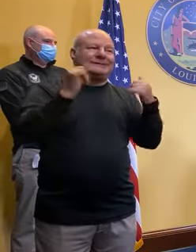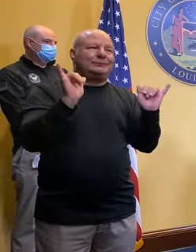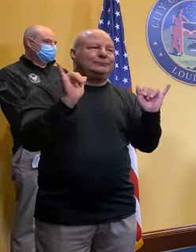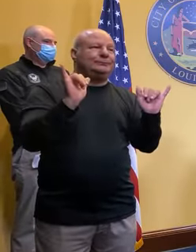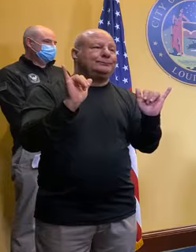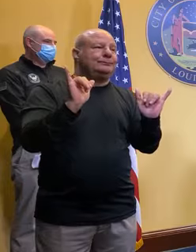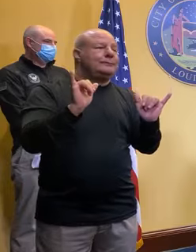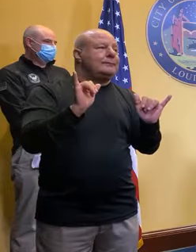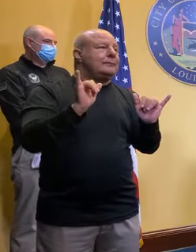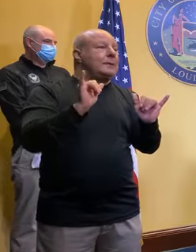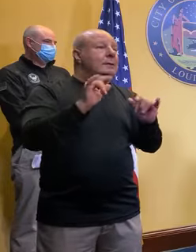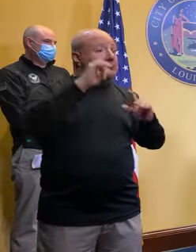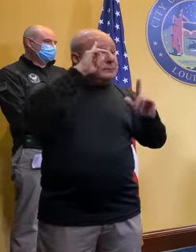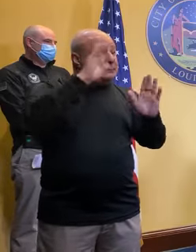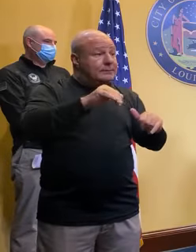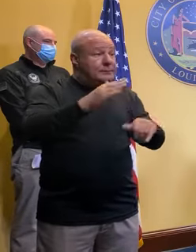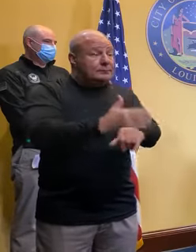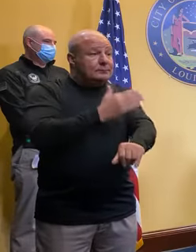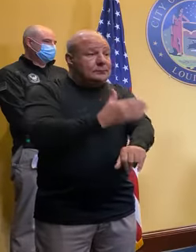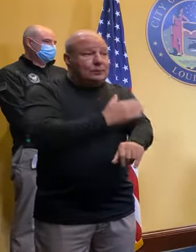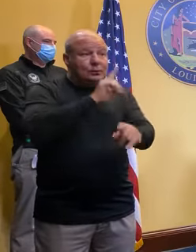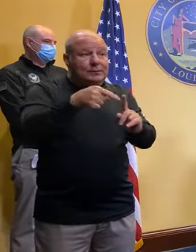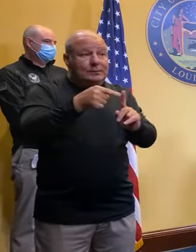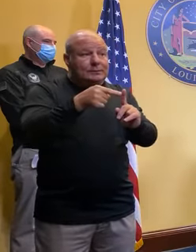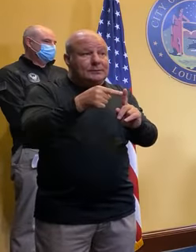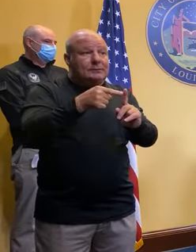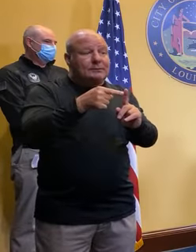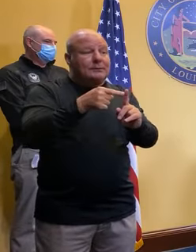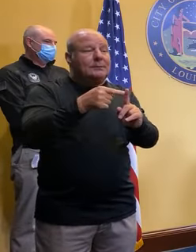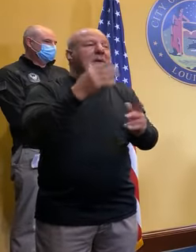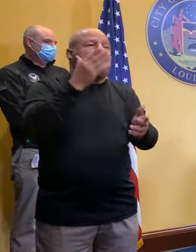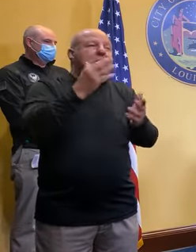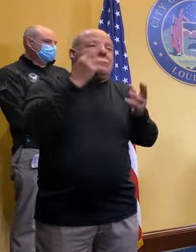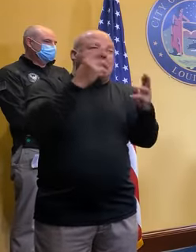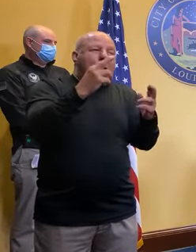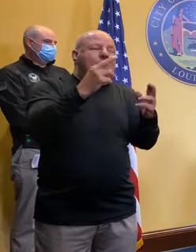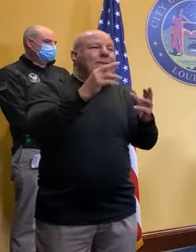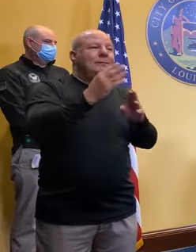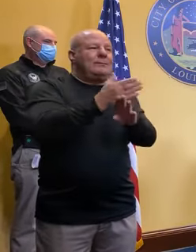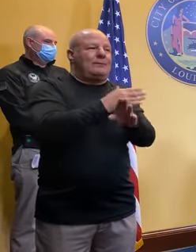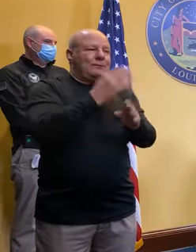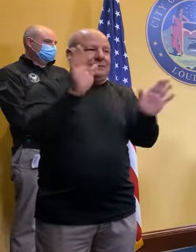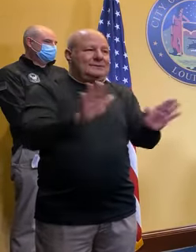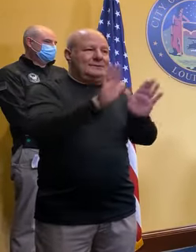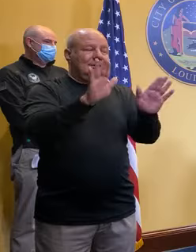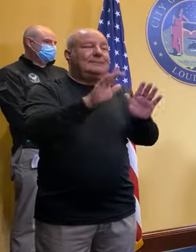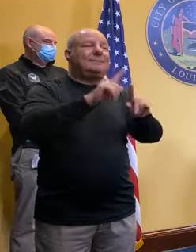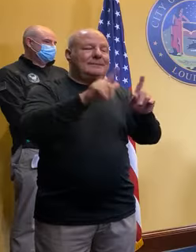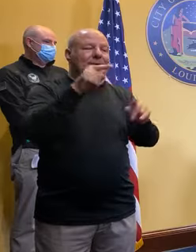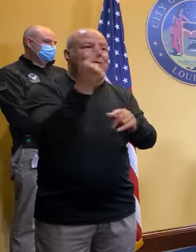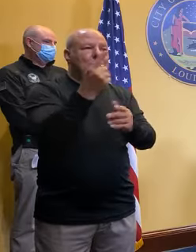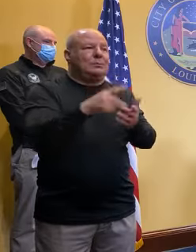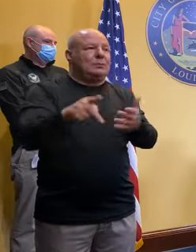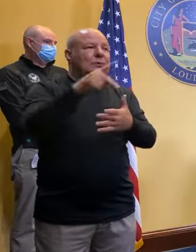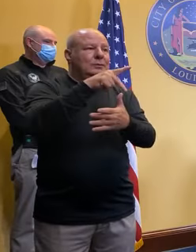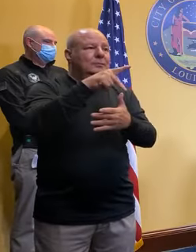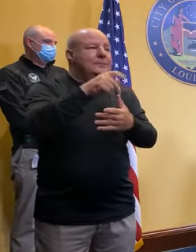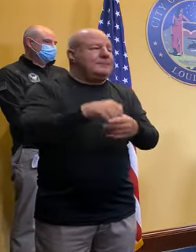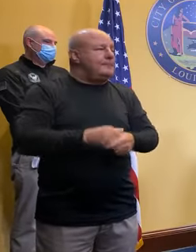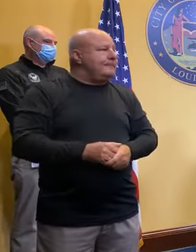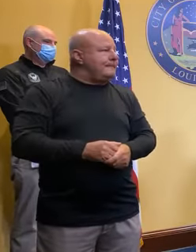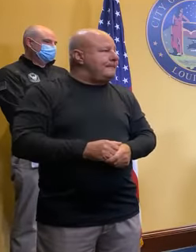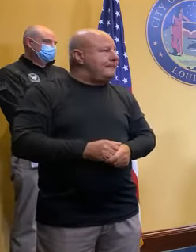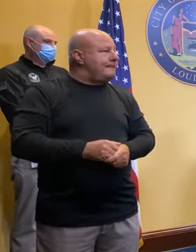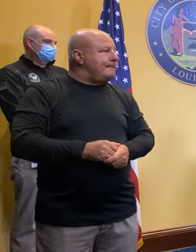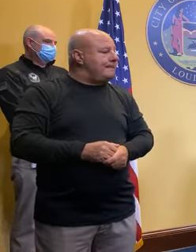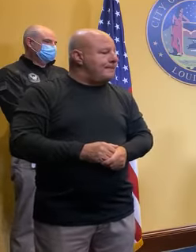there, with expected restoration hopefully by Sunday, but that is a priority. Just